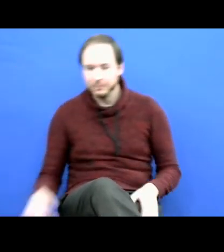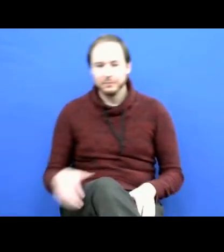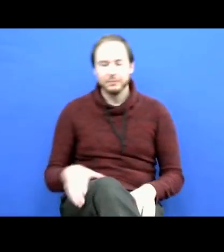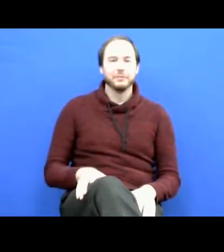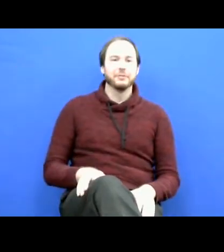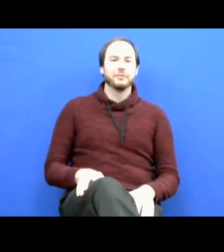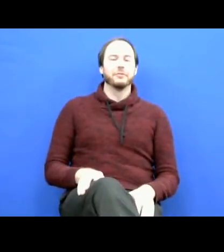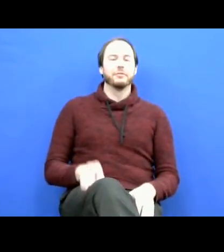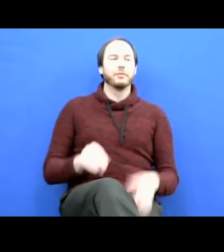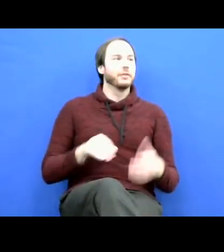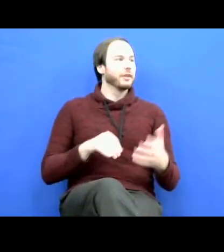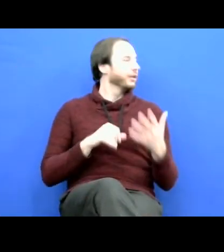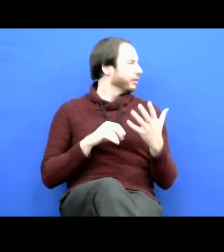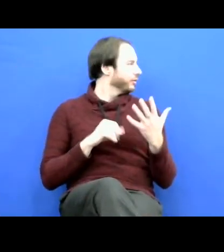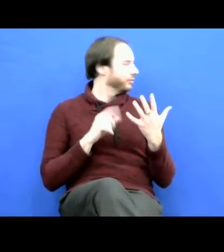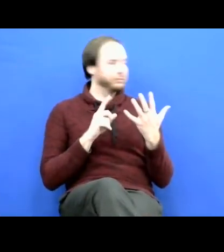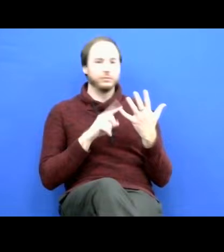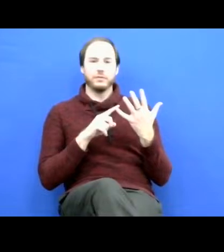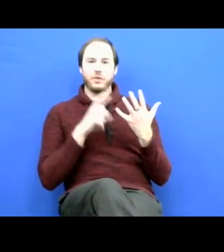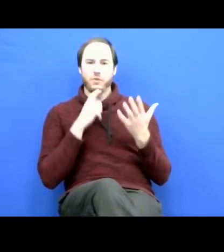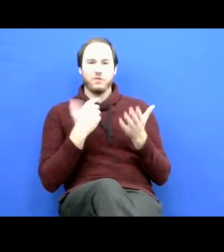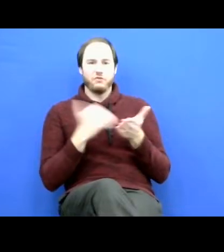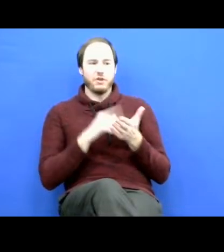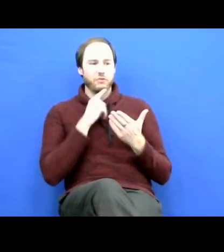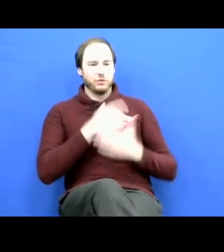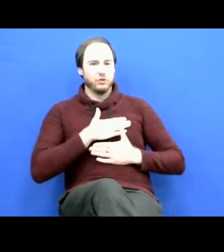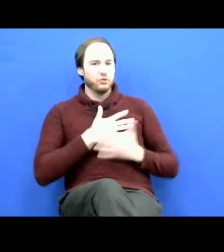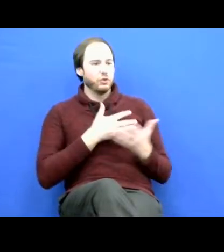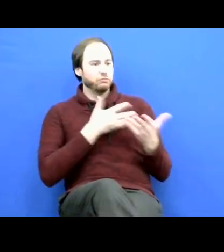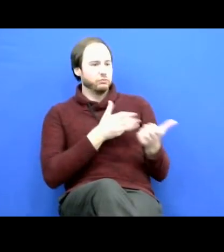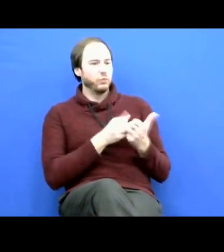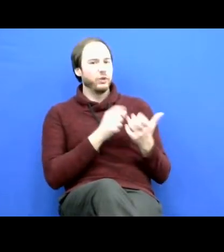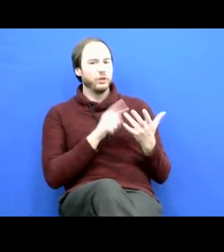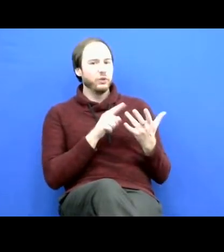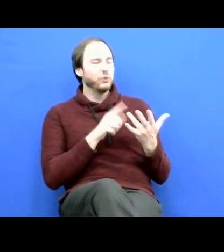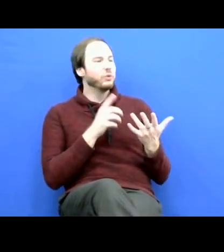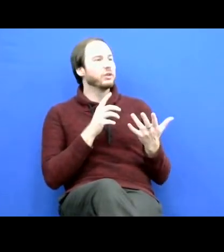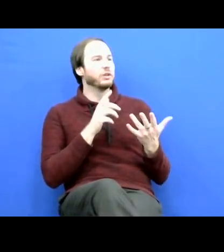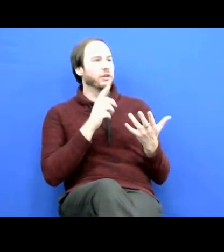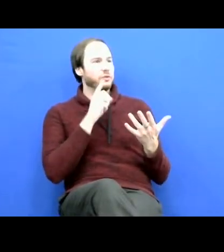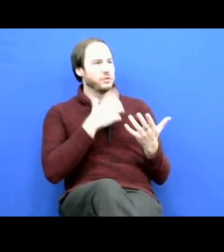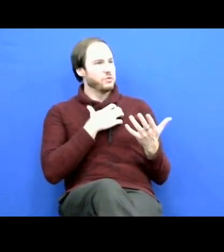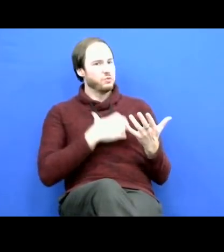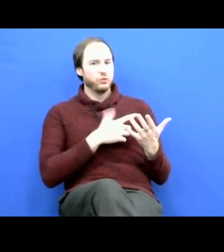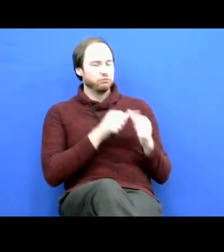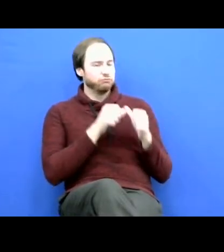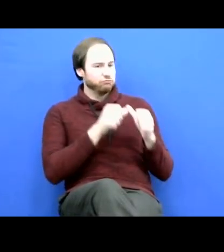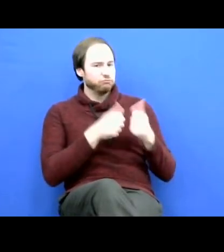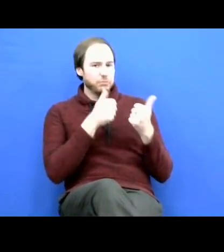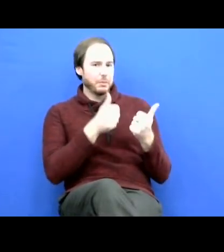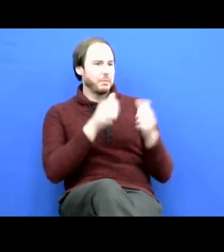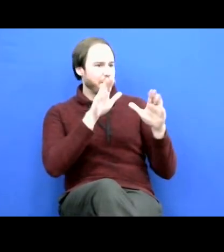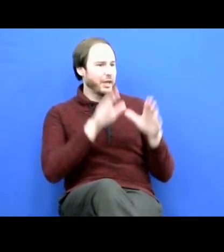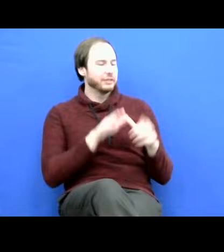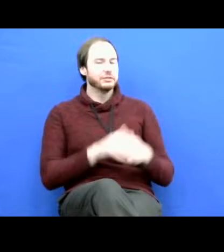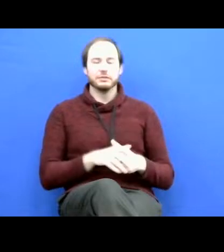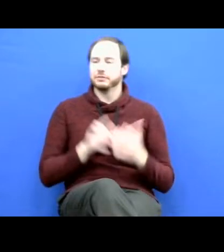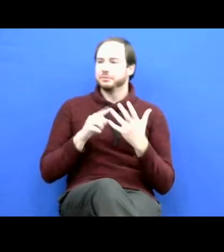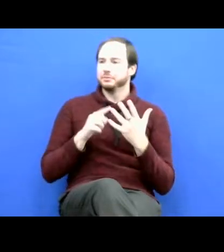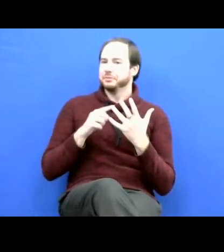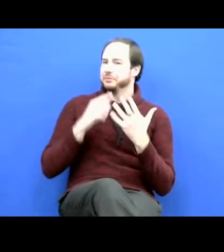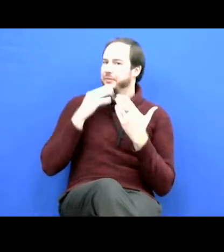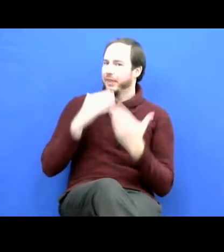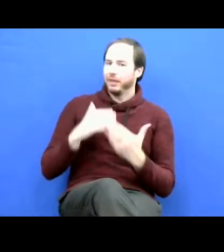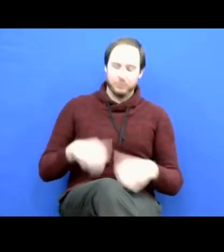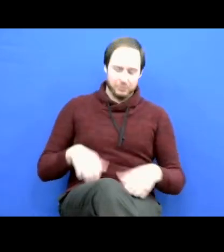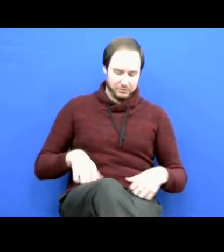just reiterate, I've just really enjoyed serving with you and learning from you, and I just wish you the best. Thank you.